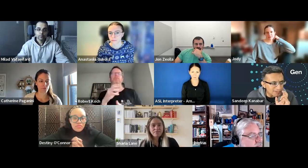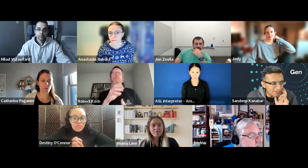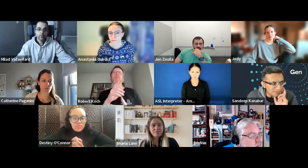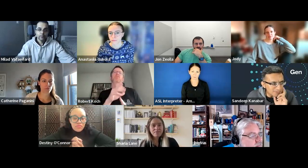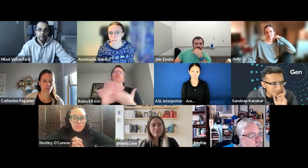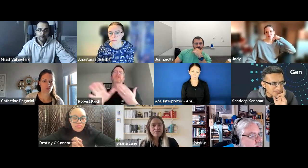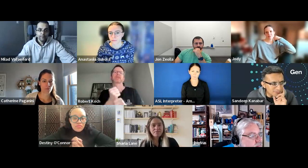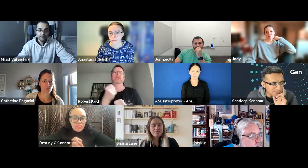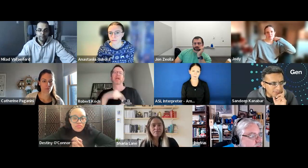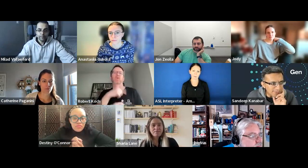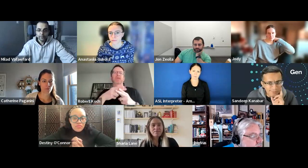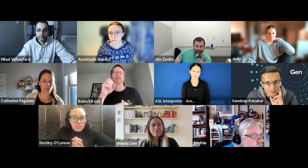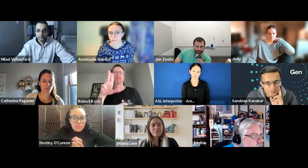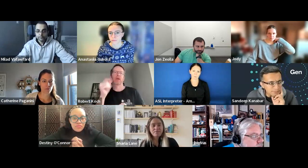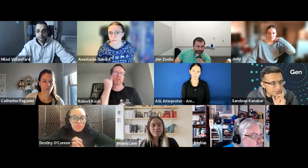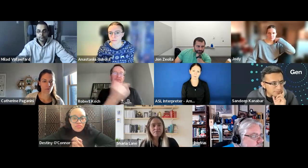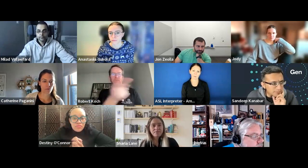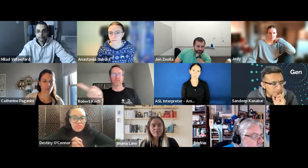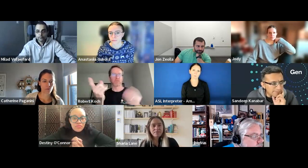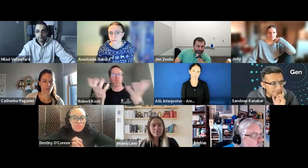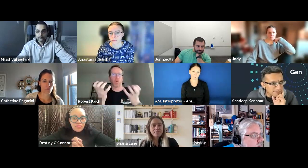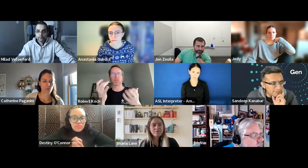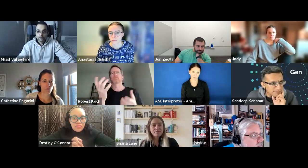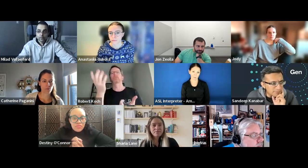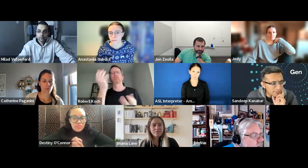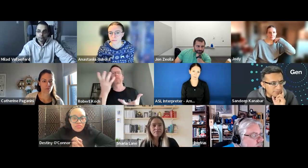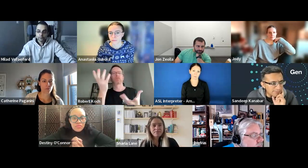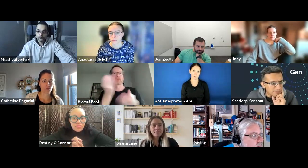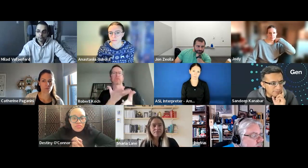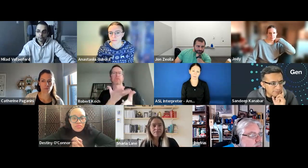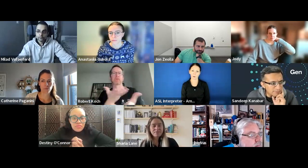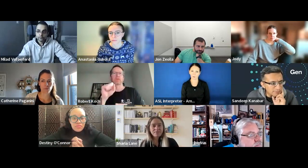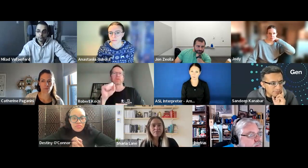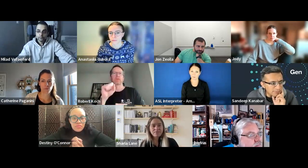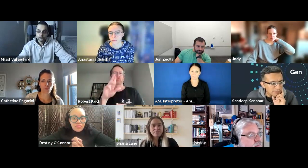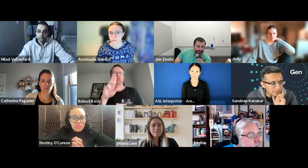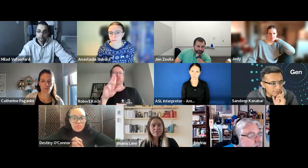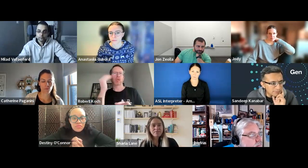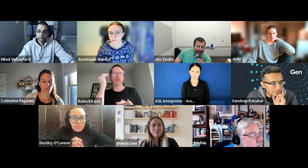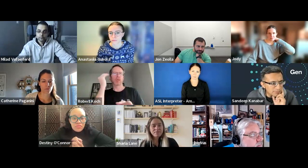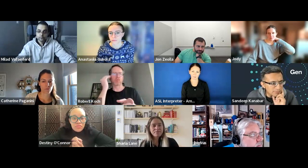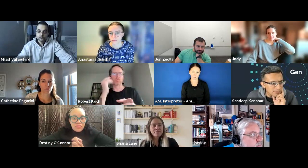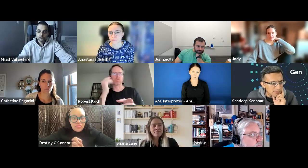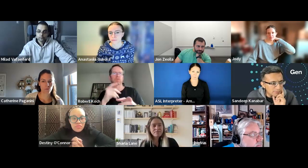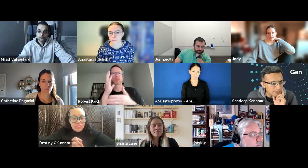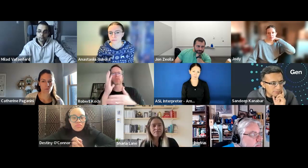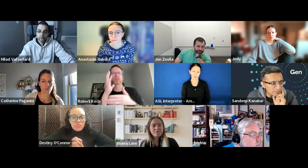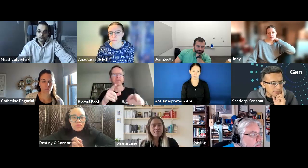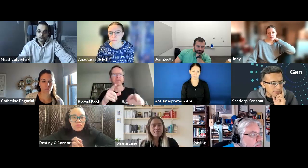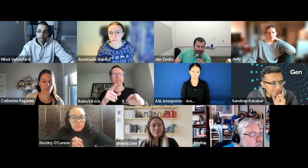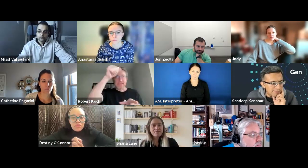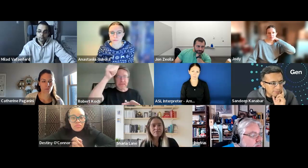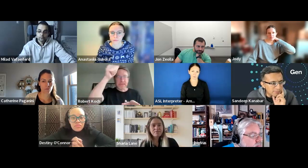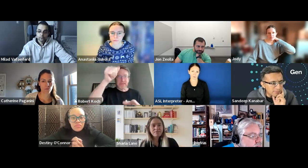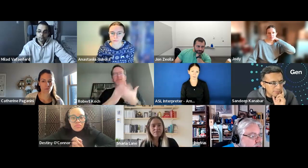people here in our group that can contribute. And I think it will be nice to get our names out there if they are needed, and certainly passing that information